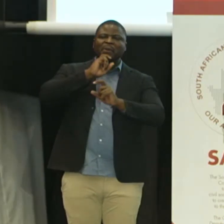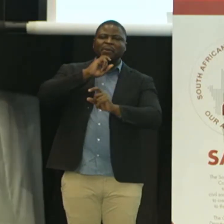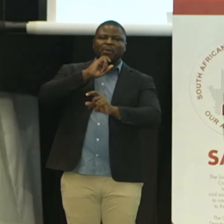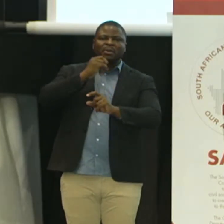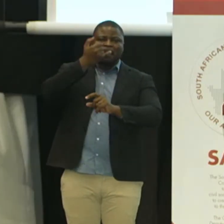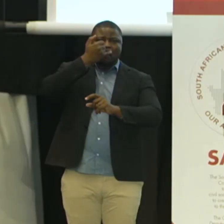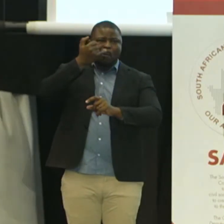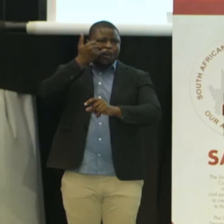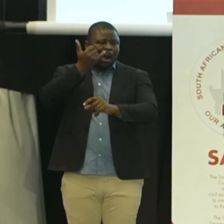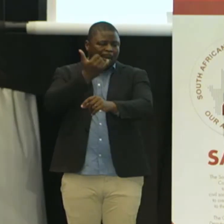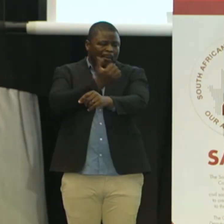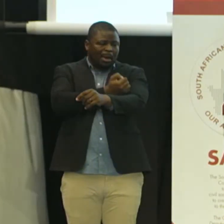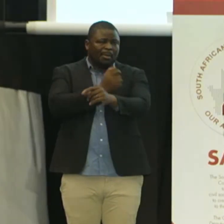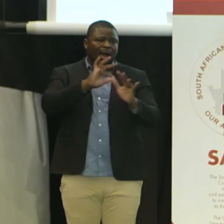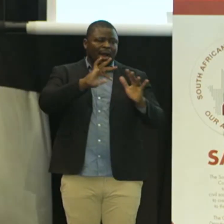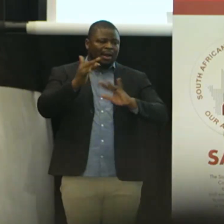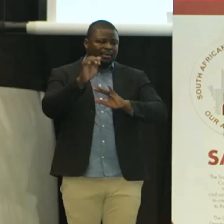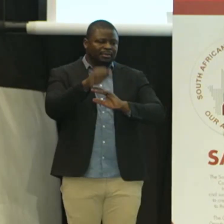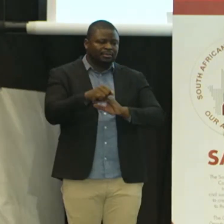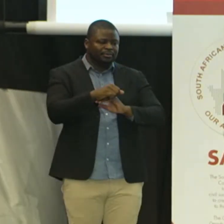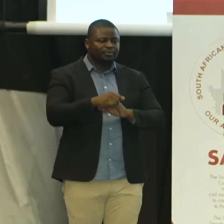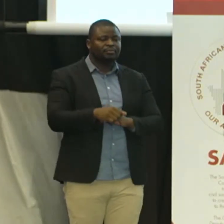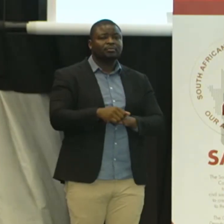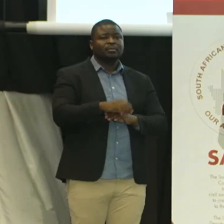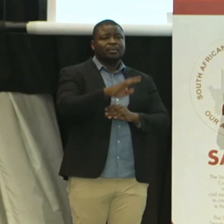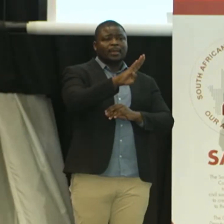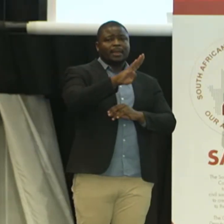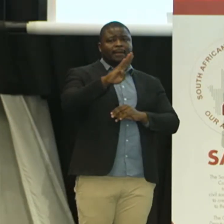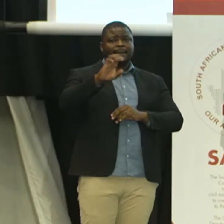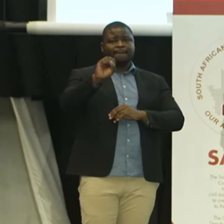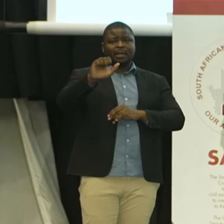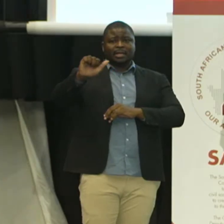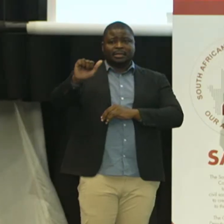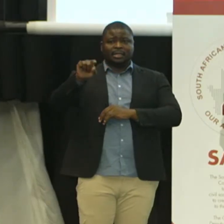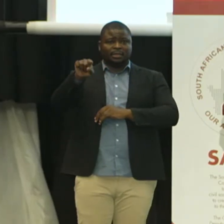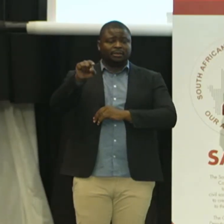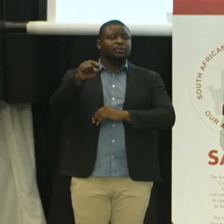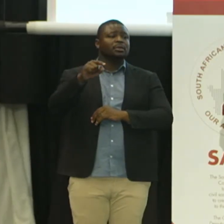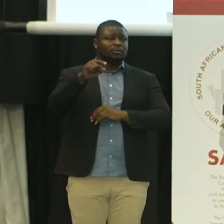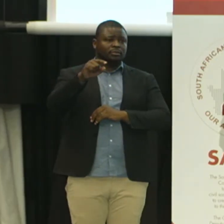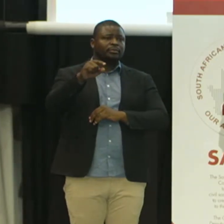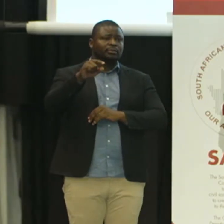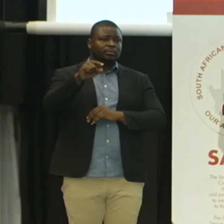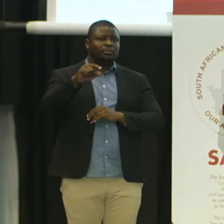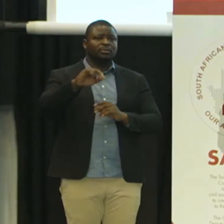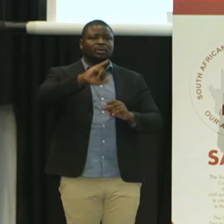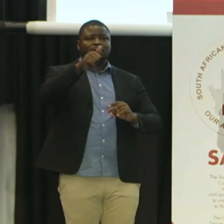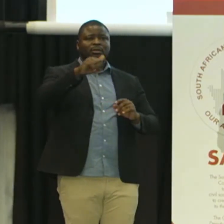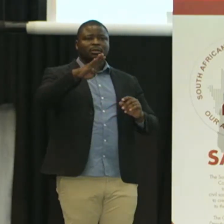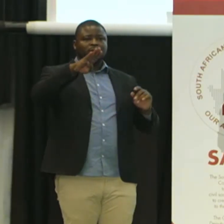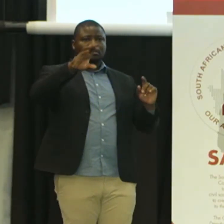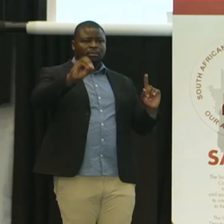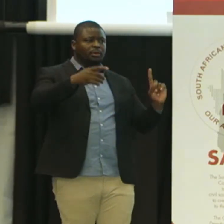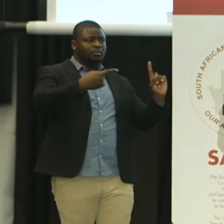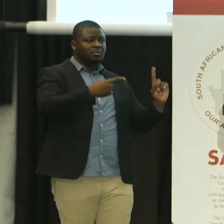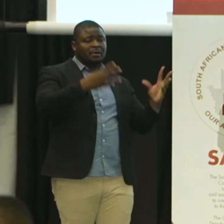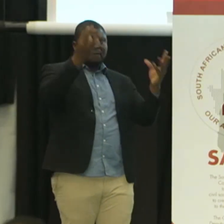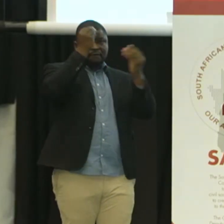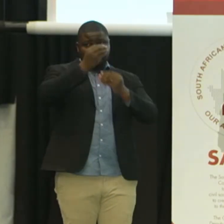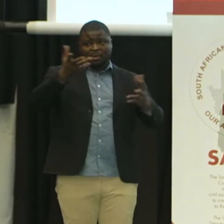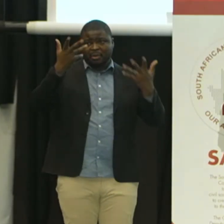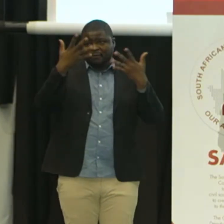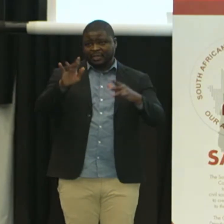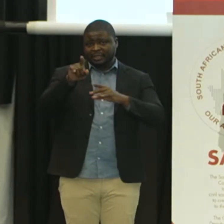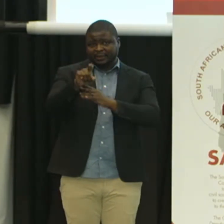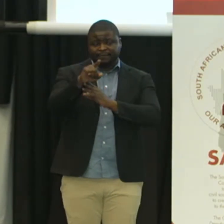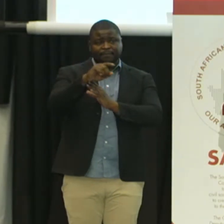So BBSs, as they are known, and I think Jabu also introduced them briefly earlier, are